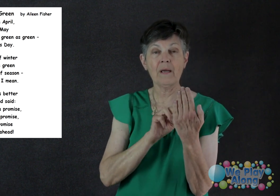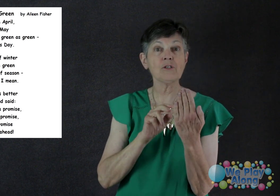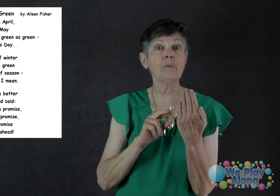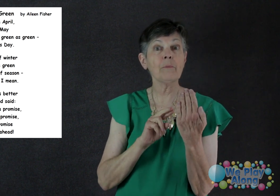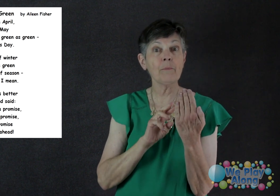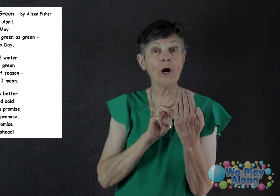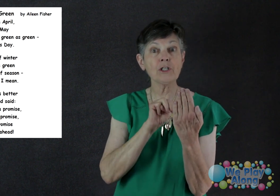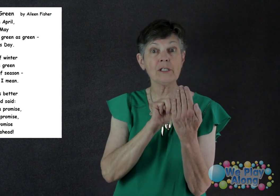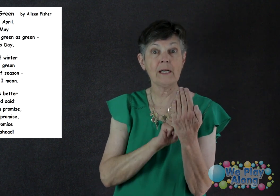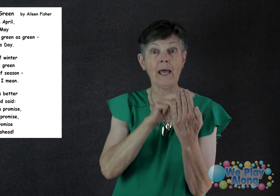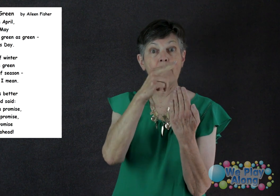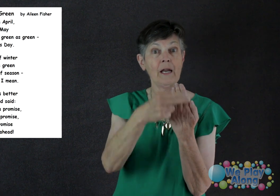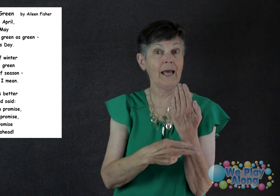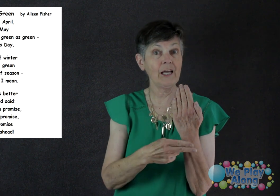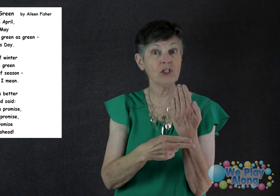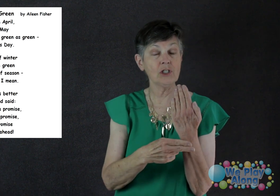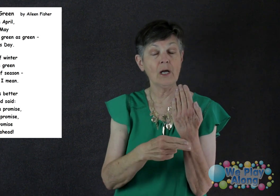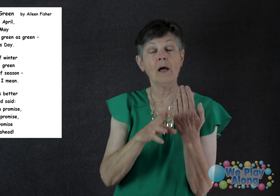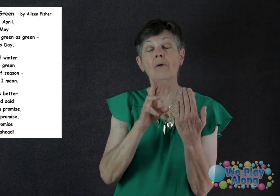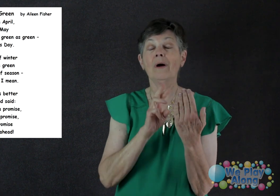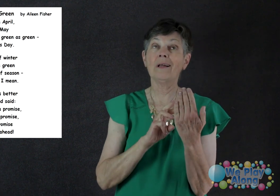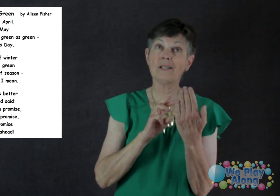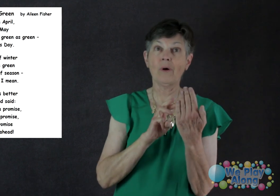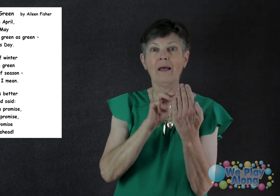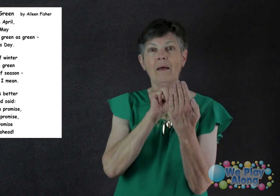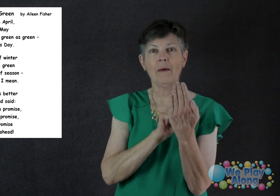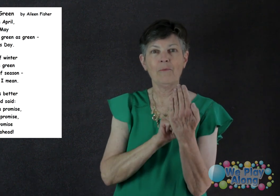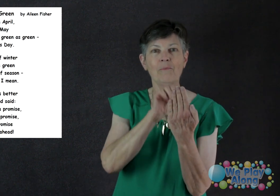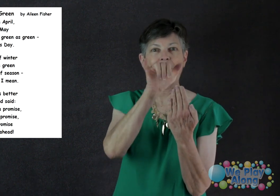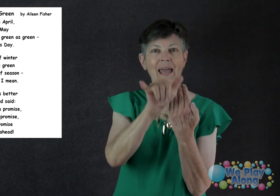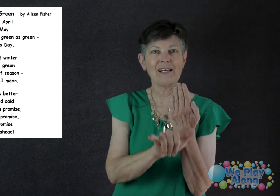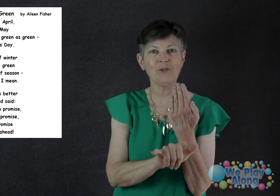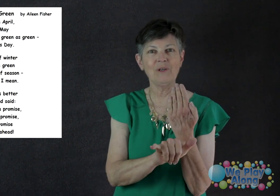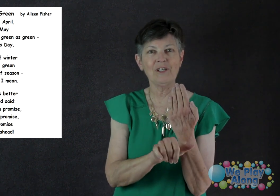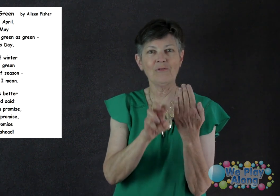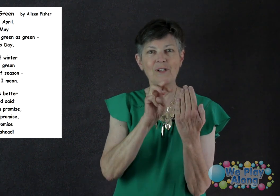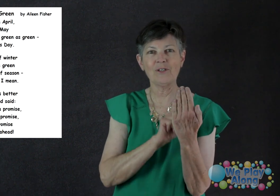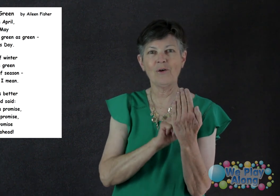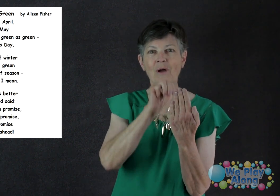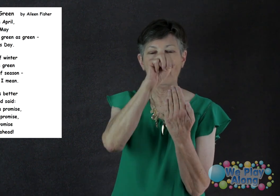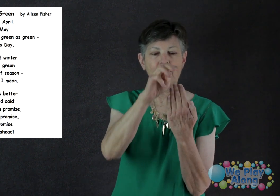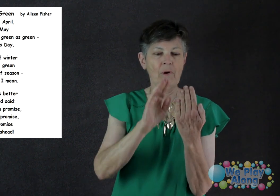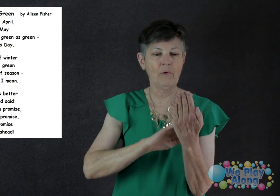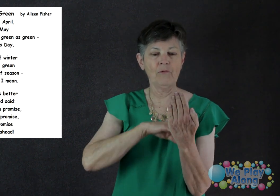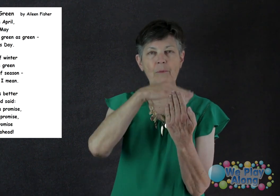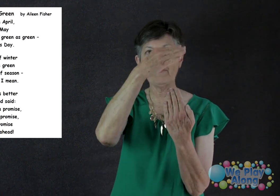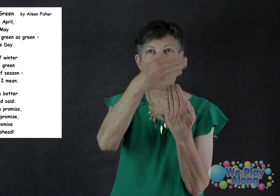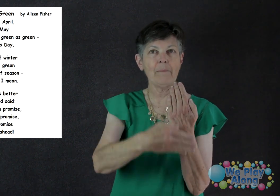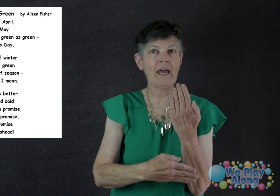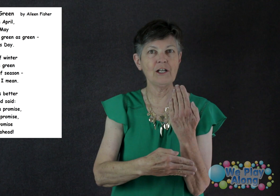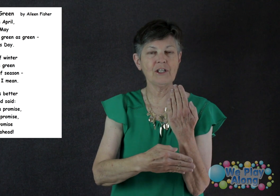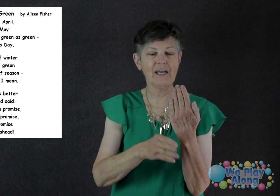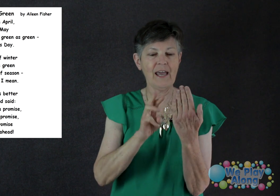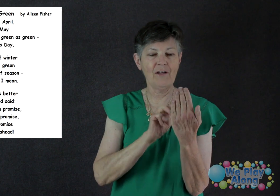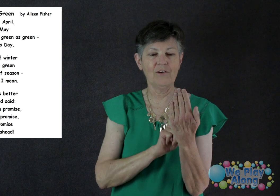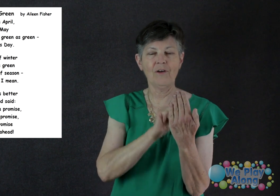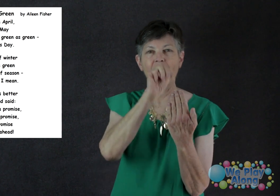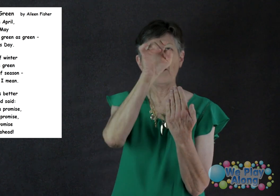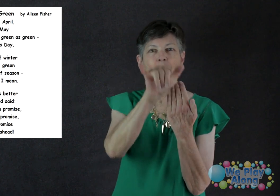Because remember, March is an M and an H. Well, that's why May has to be different. So, and we're flipping that page in the calendar.